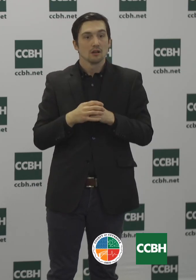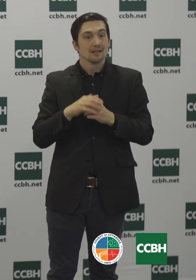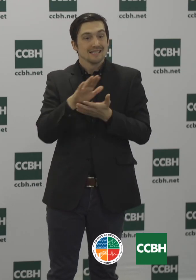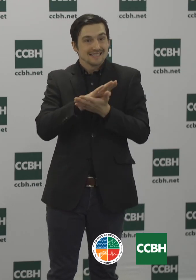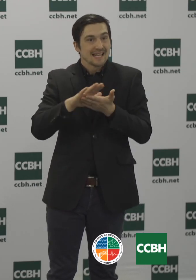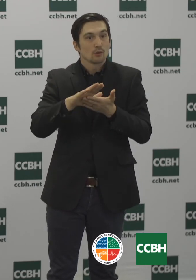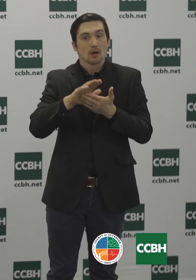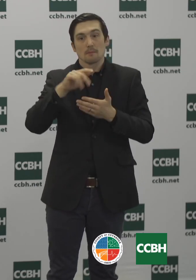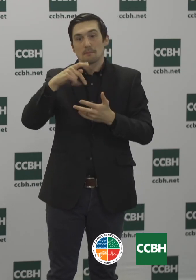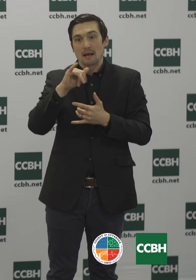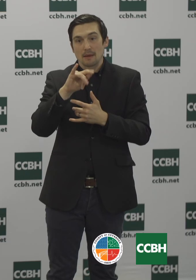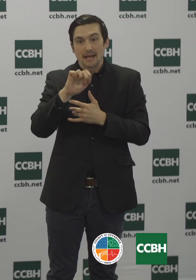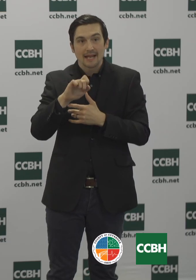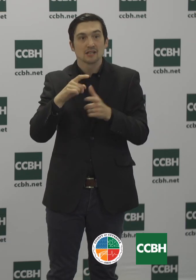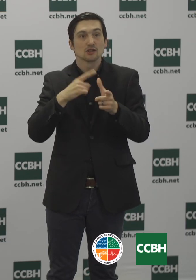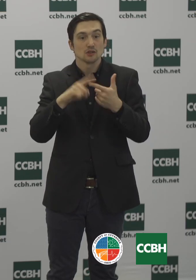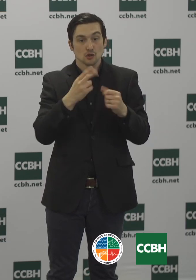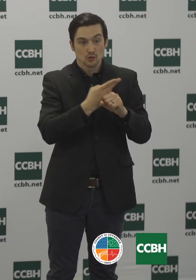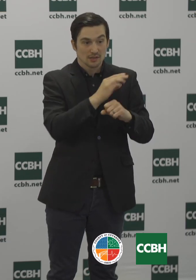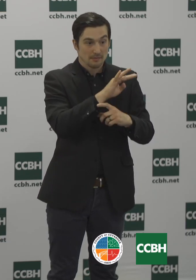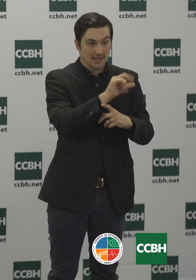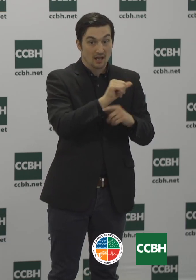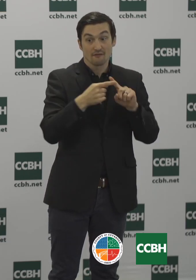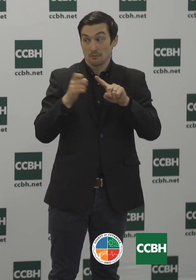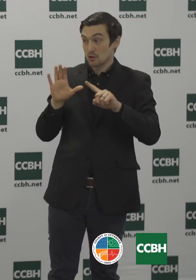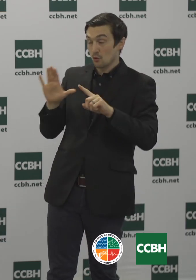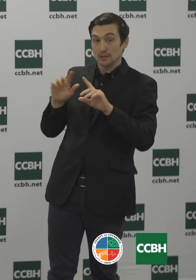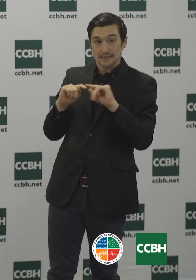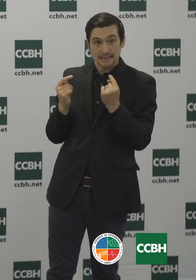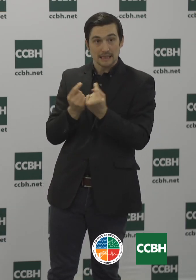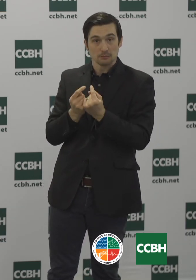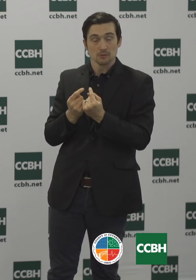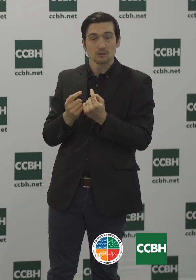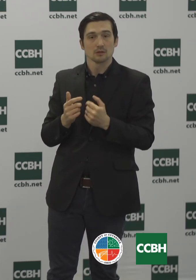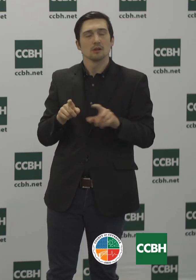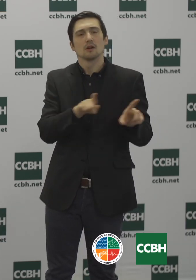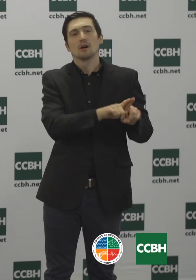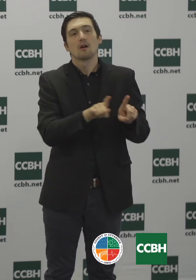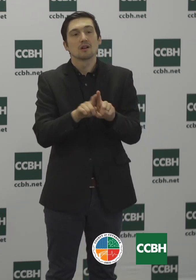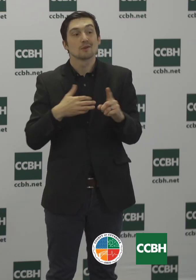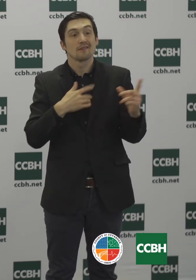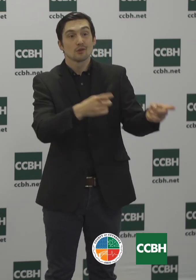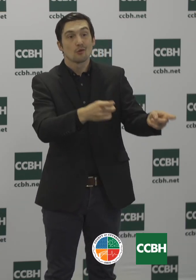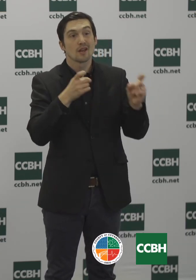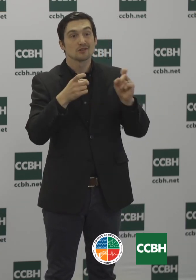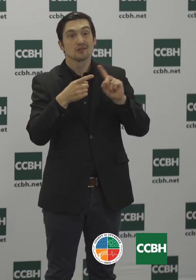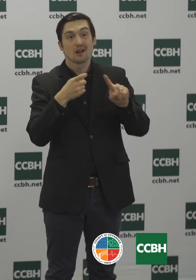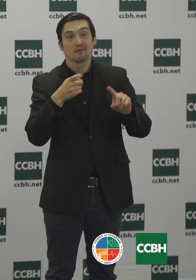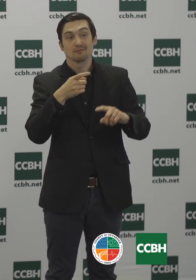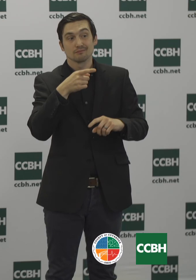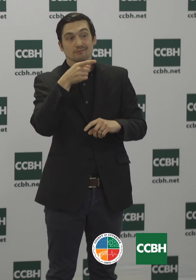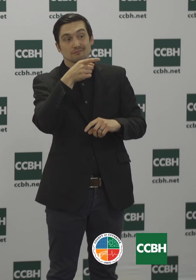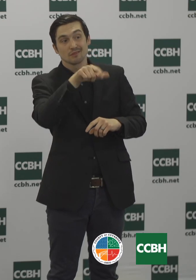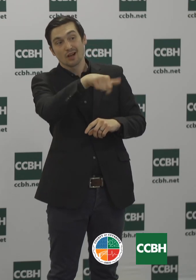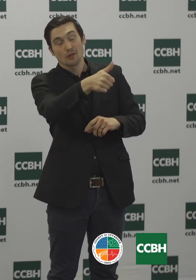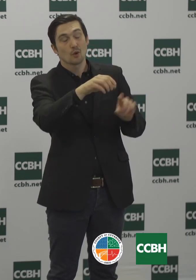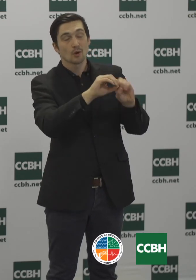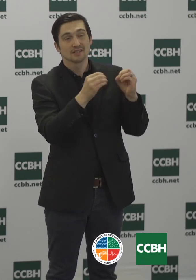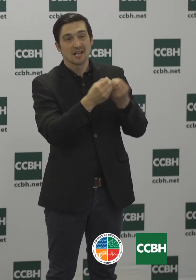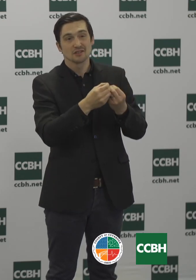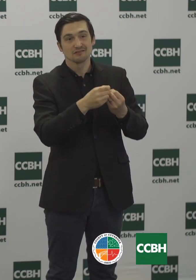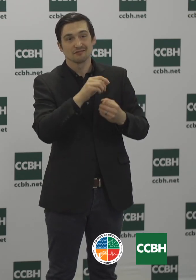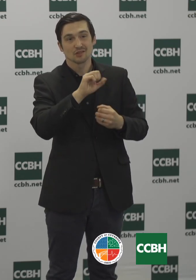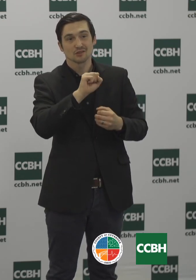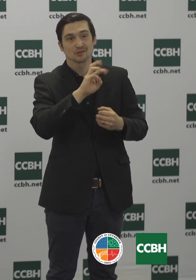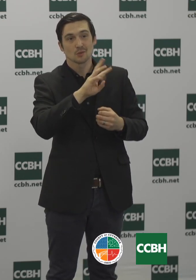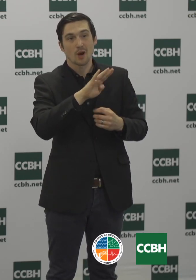viral transport media into the tubes from your team. And then we had a donation of swabs. So that's an example of how creative